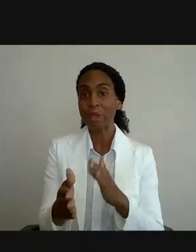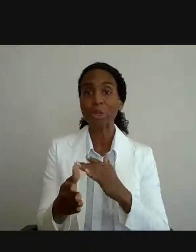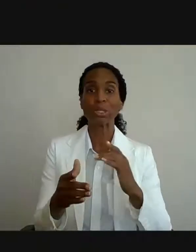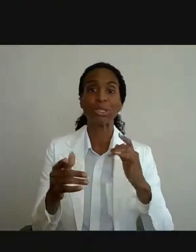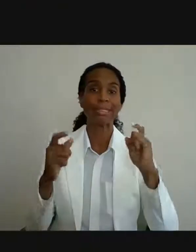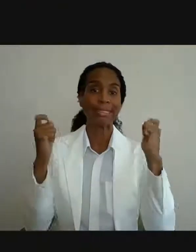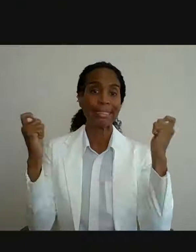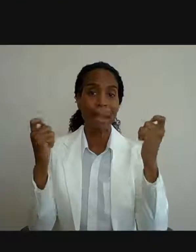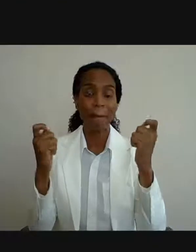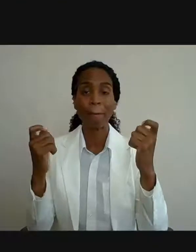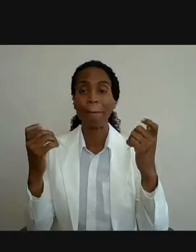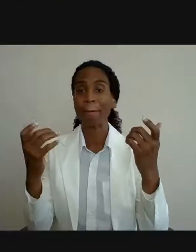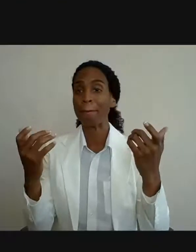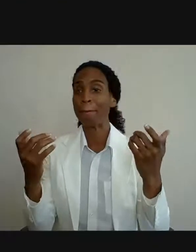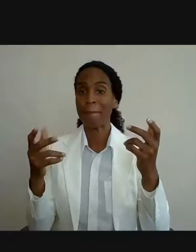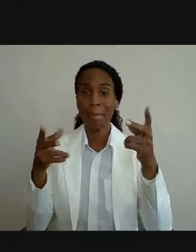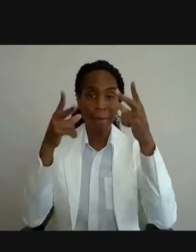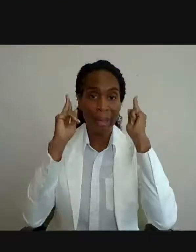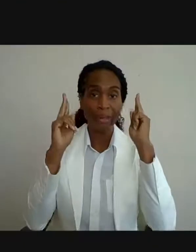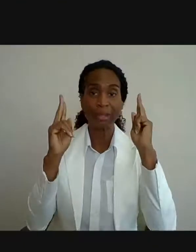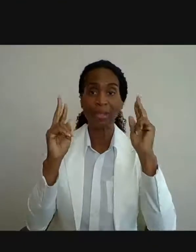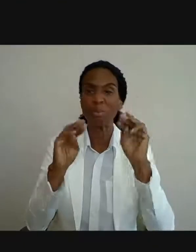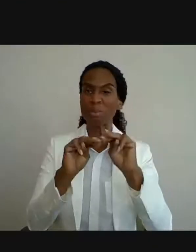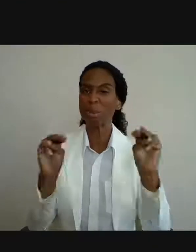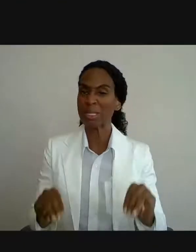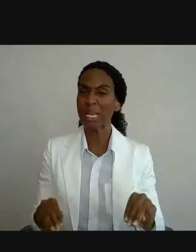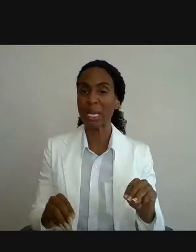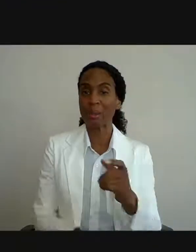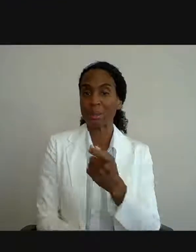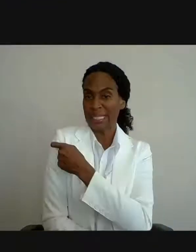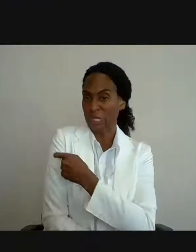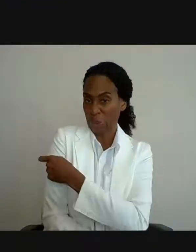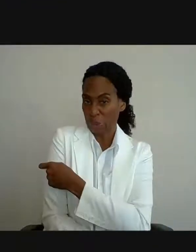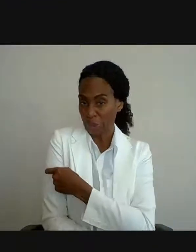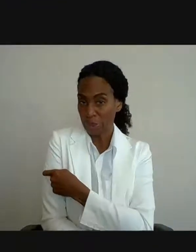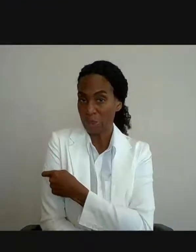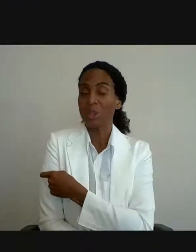gymnasiums, hairdressers, tattoo parlors.